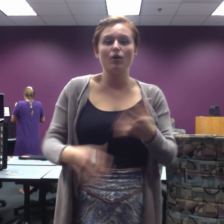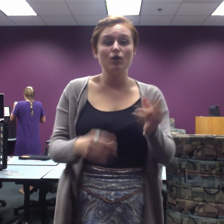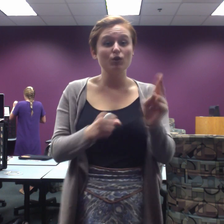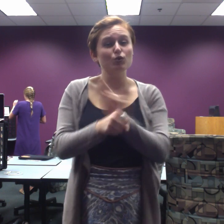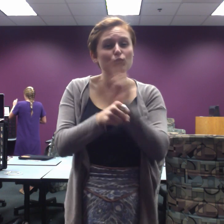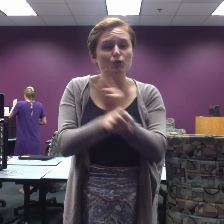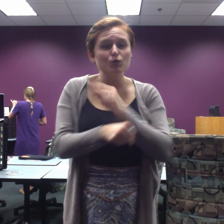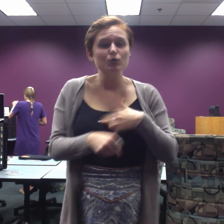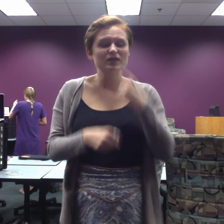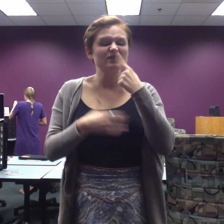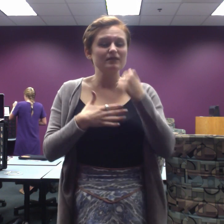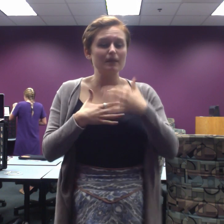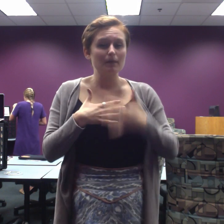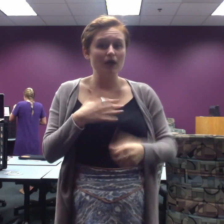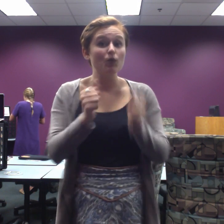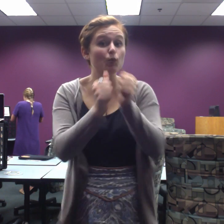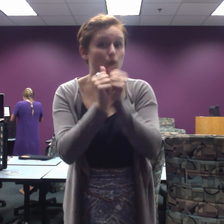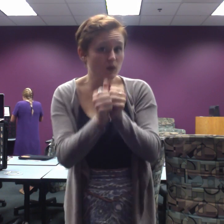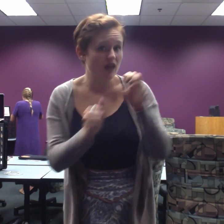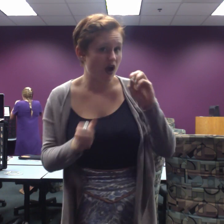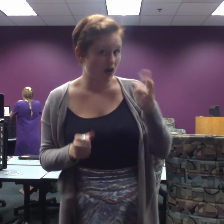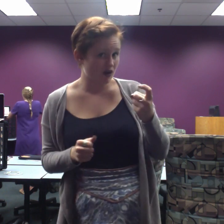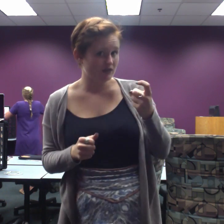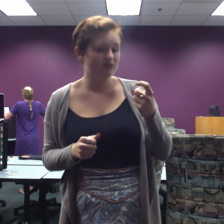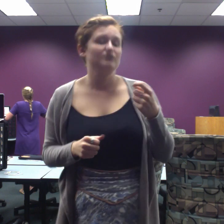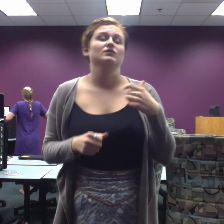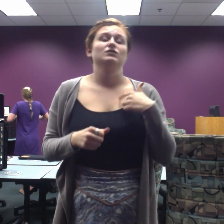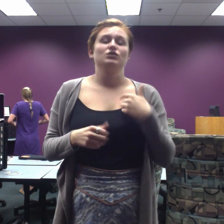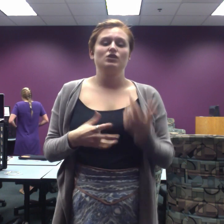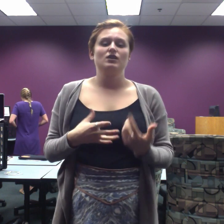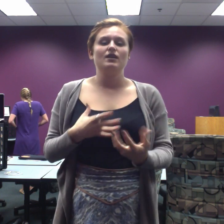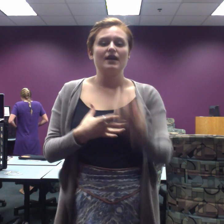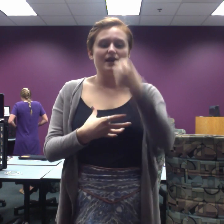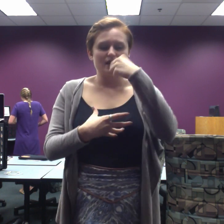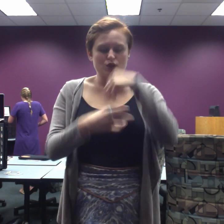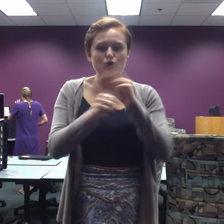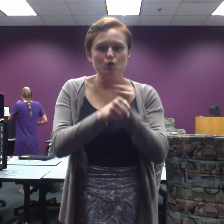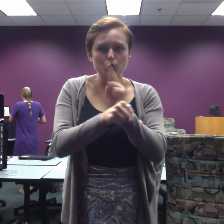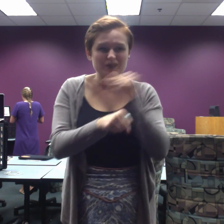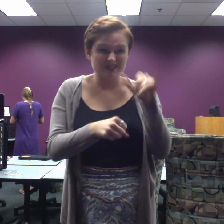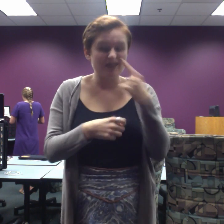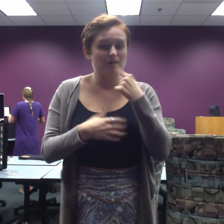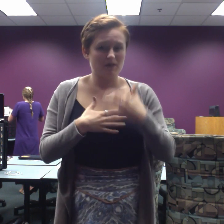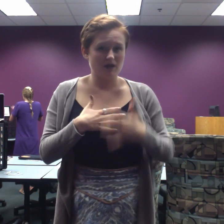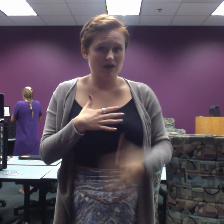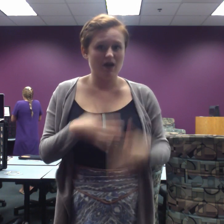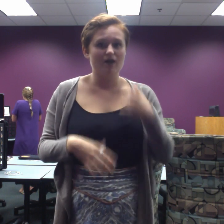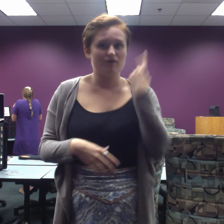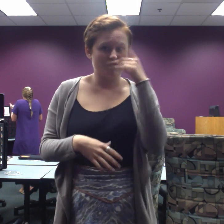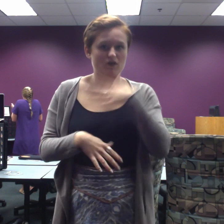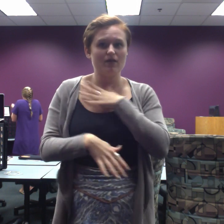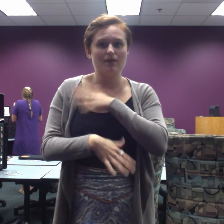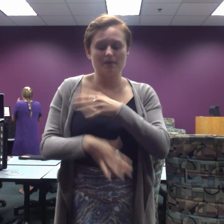body. But the 4 chambers are really important because they keep the blood separate. The blood that has oxygen in